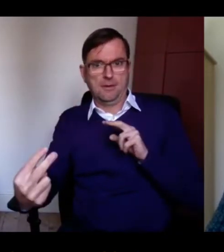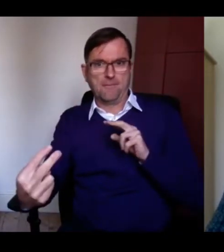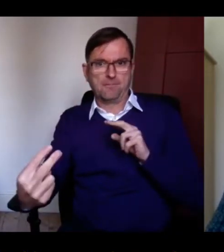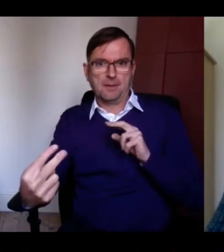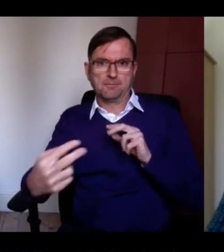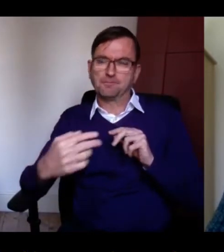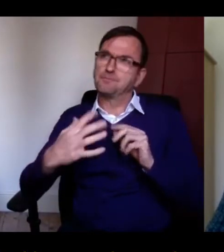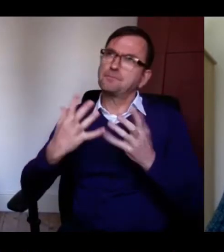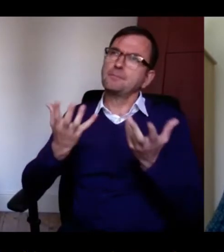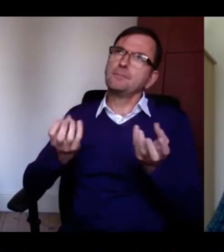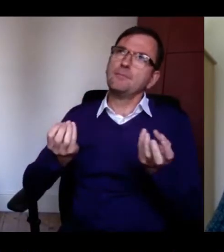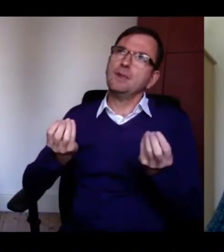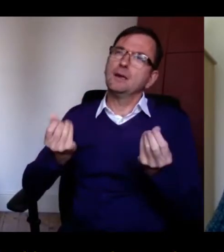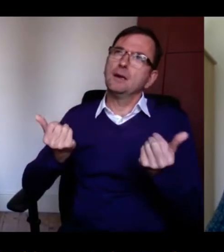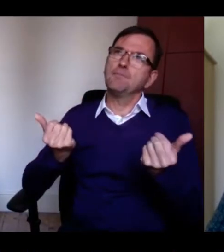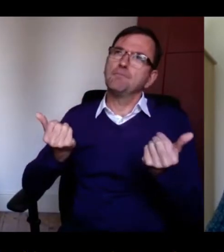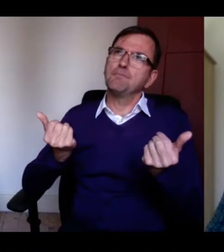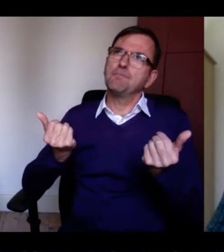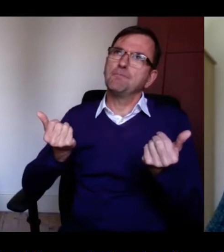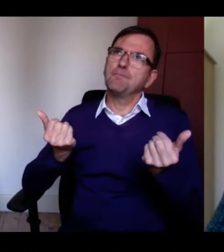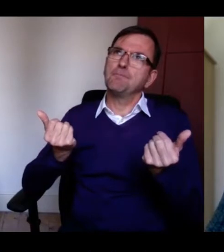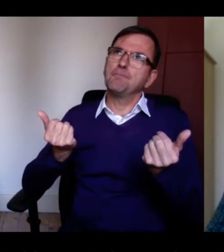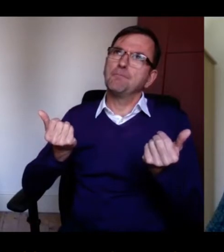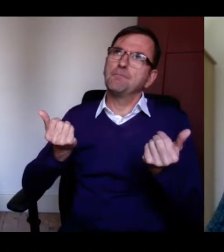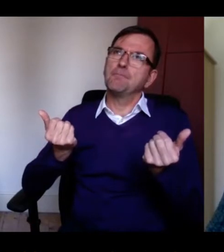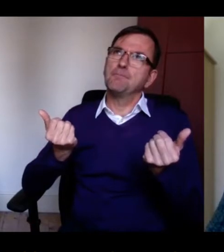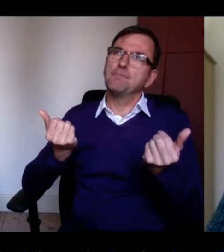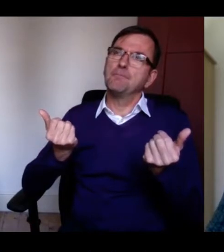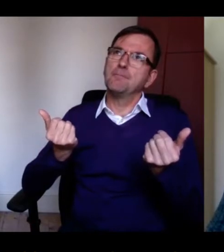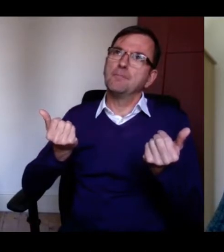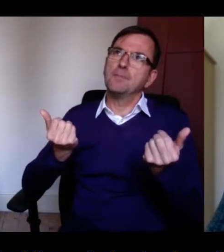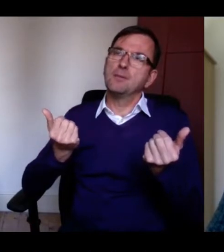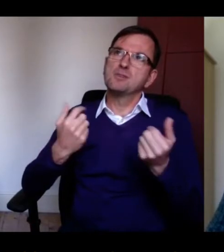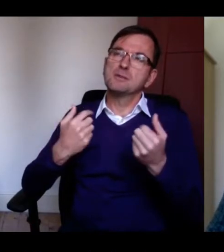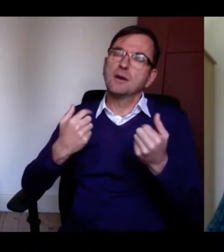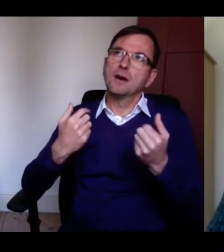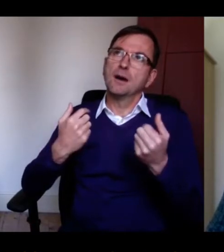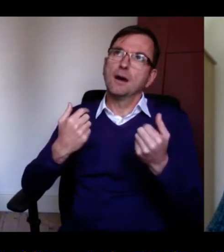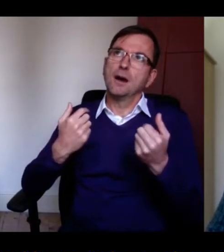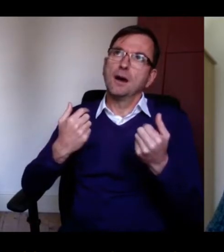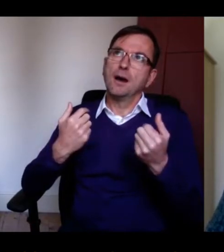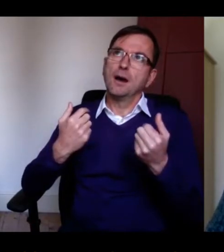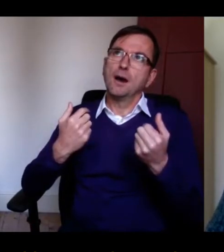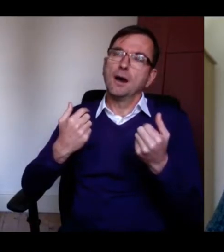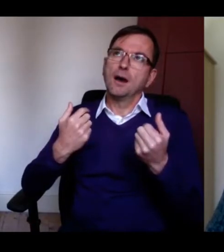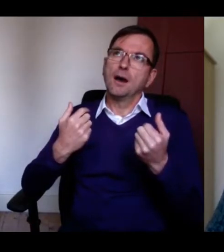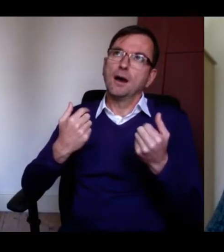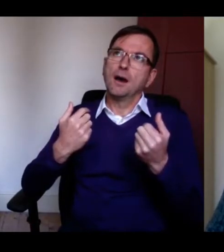And it was trying to show, I guess, a different perspective of, um,